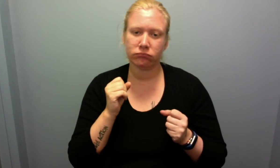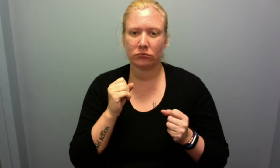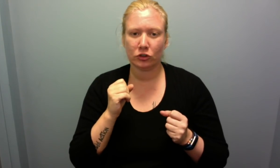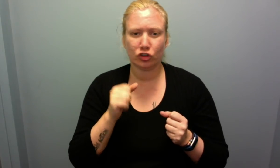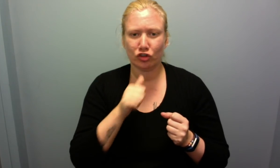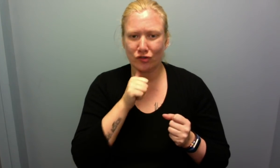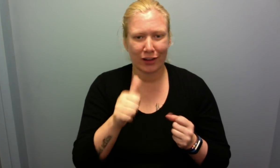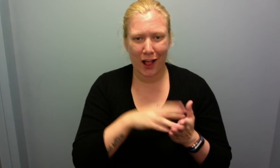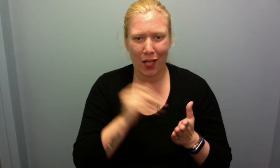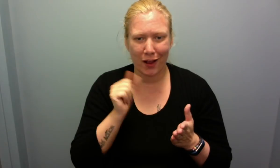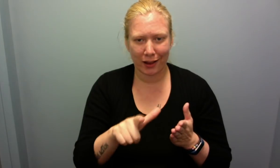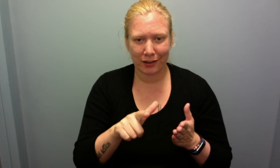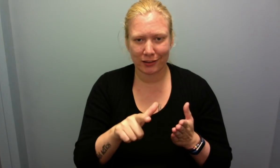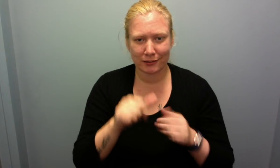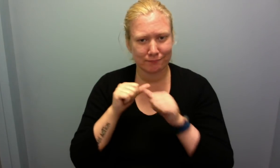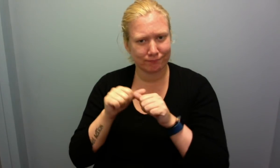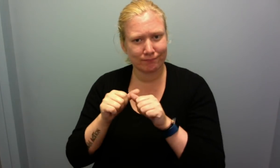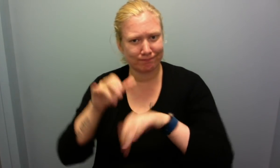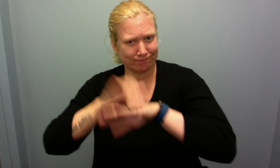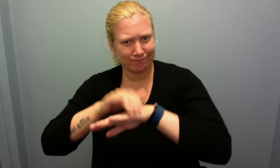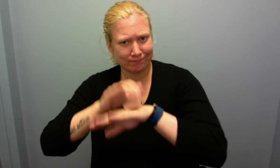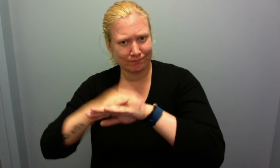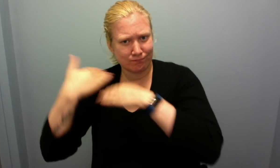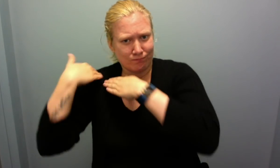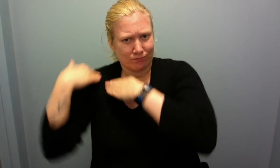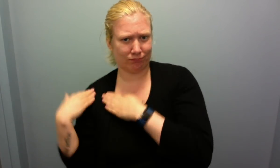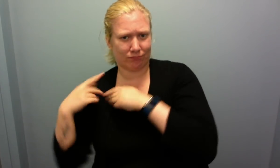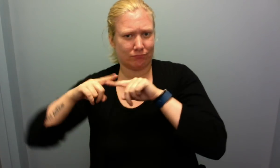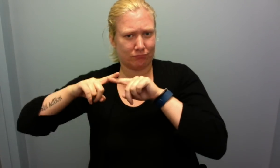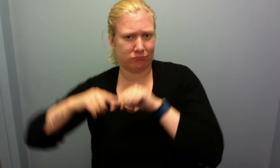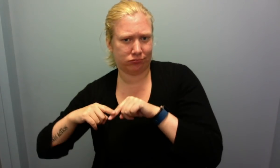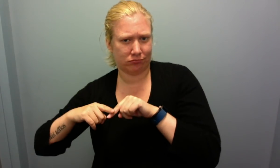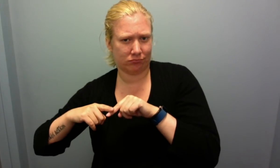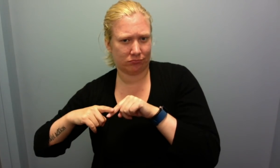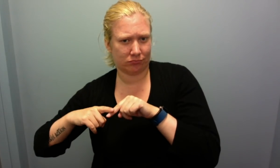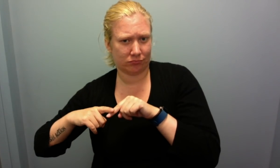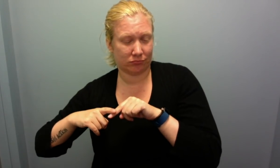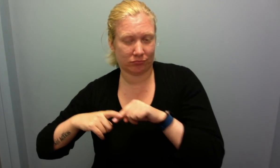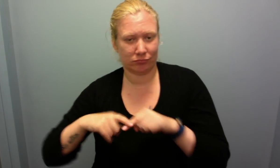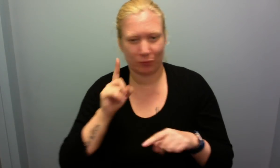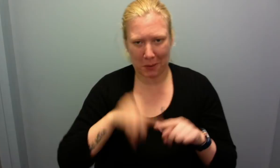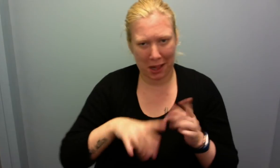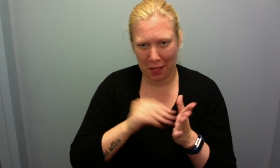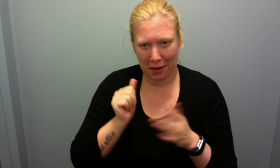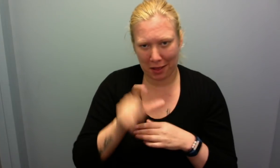and signing and speaking, you're not learning ASL, you're just continuing to rely on your dependency of English.